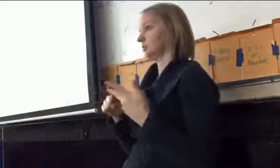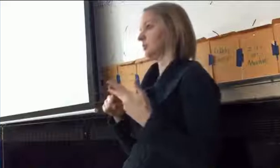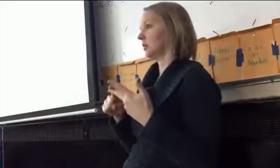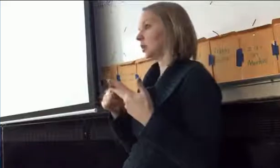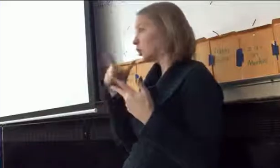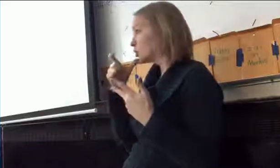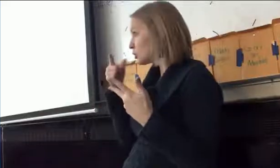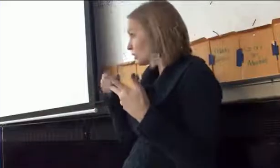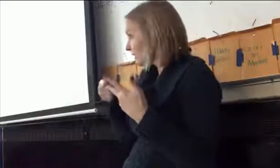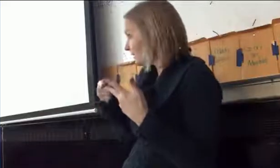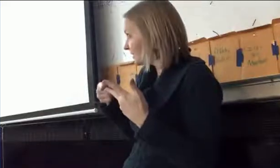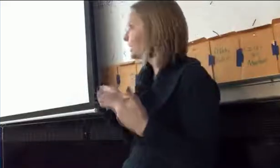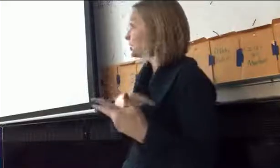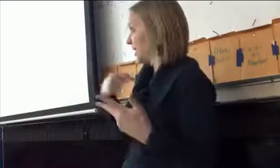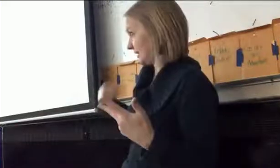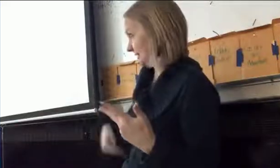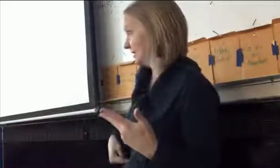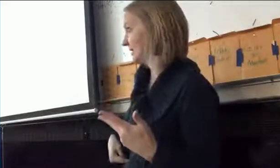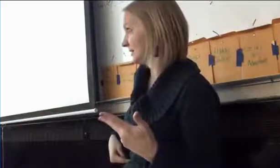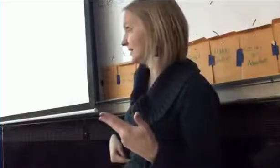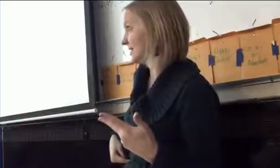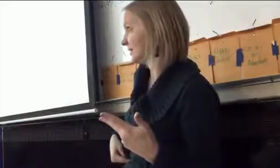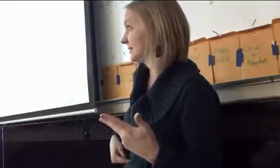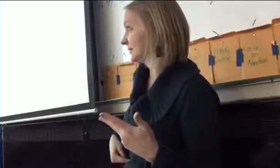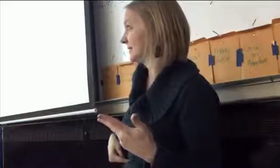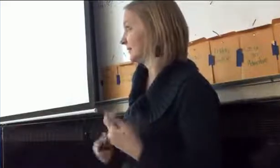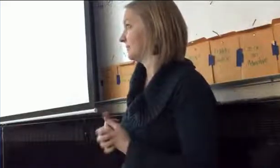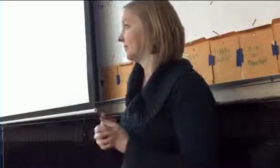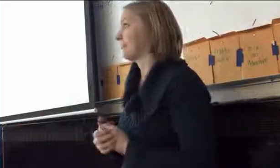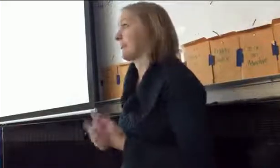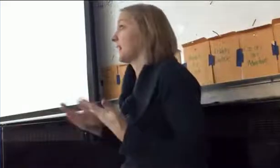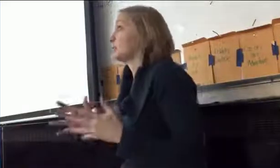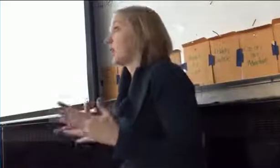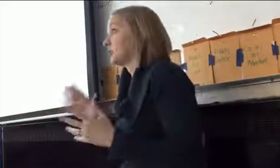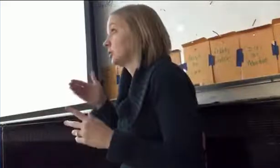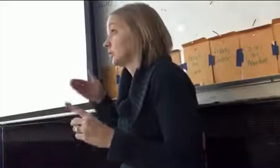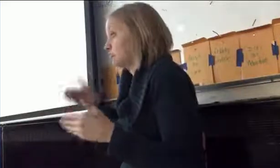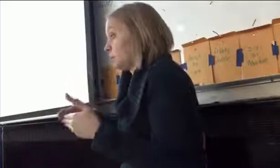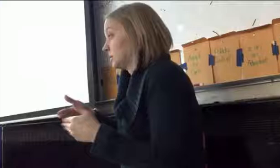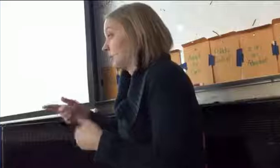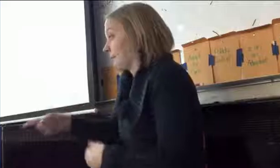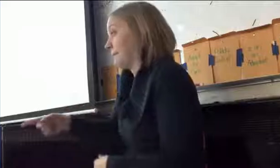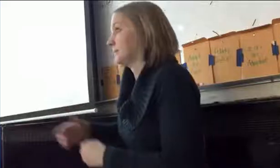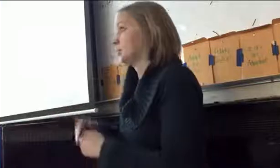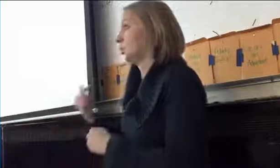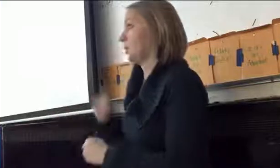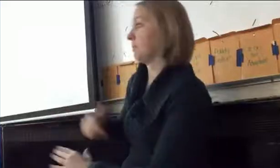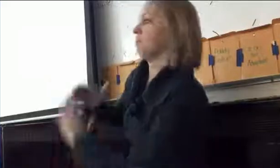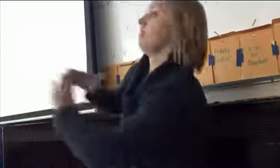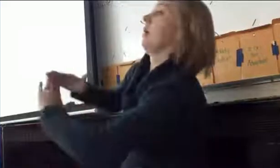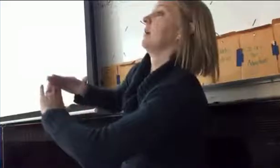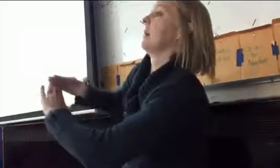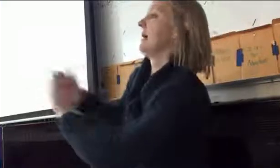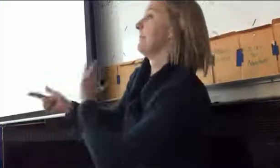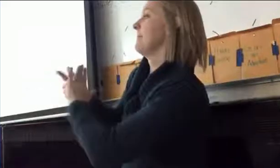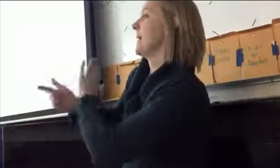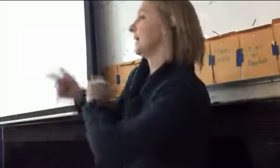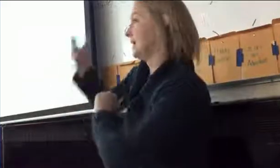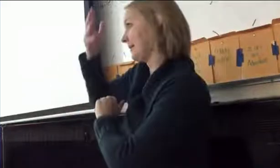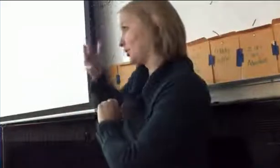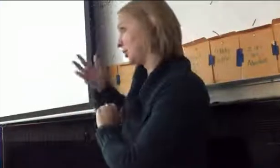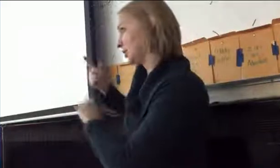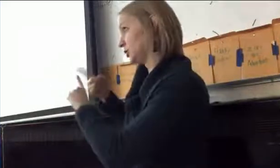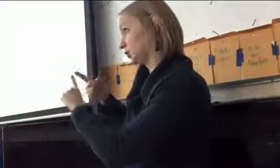on? Chinese. The Chinese, right? And the Asian Americans. That's all it is. So we begin to block them off and we ban immigration to the